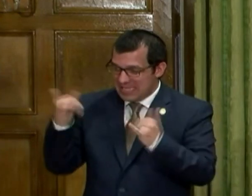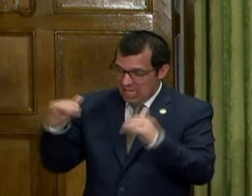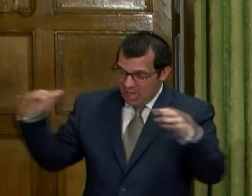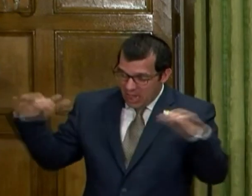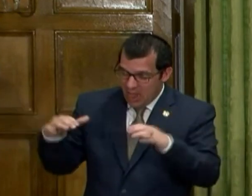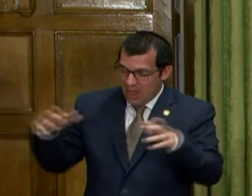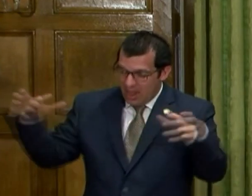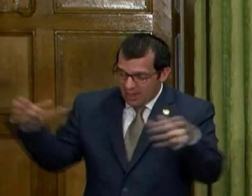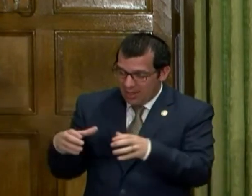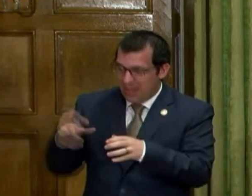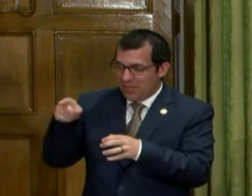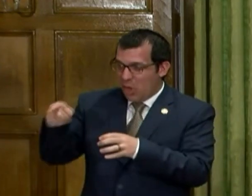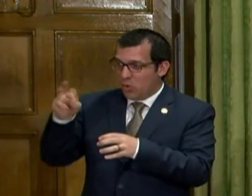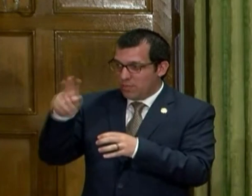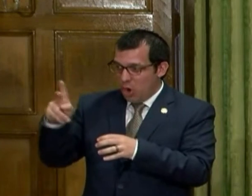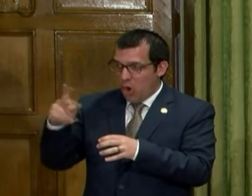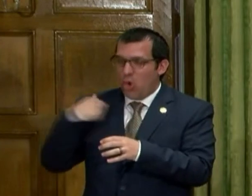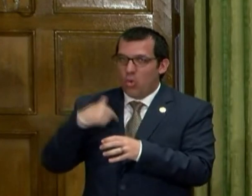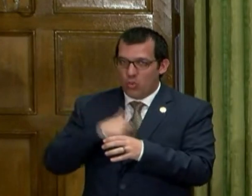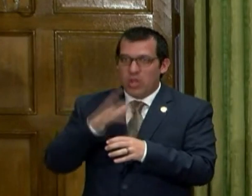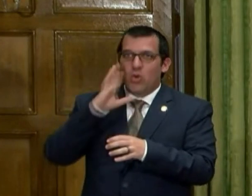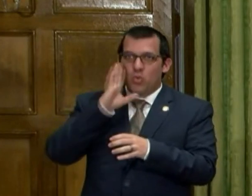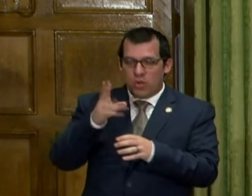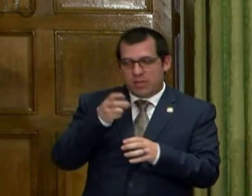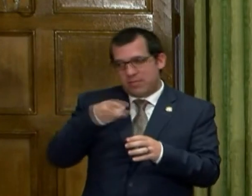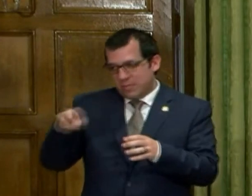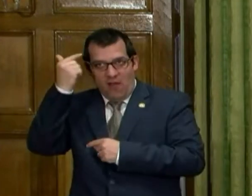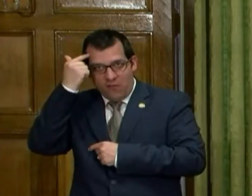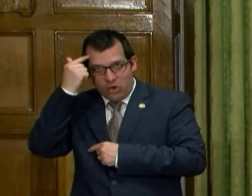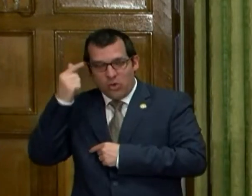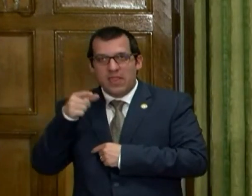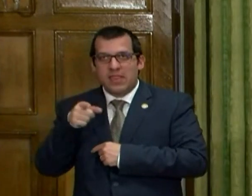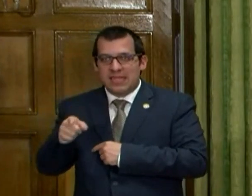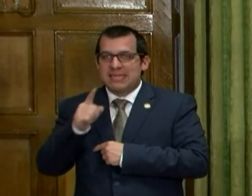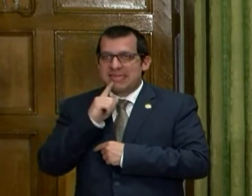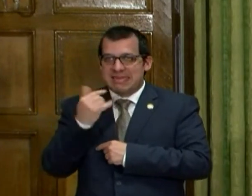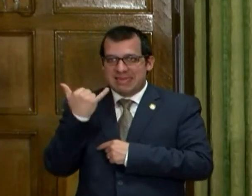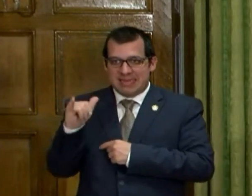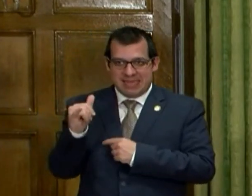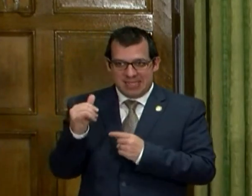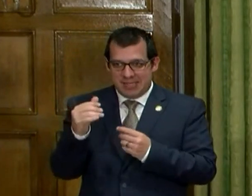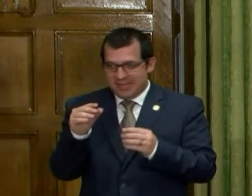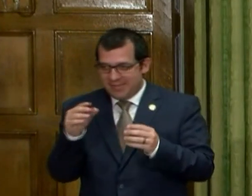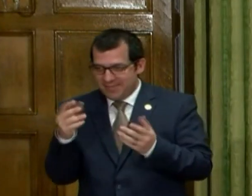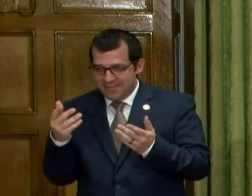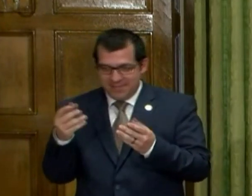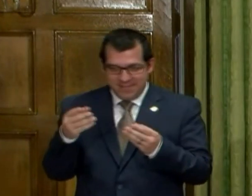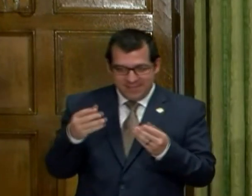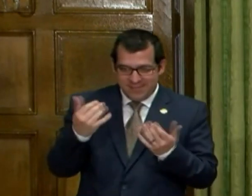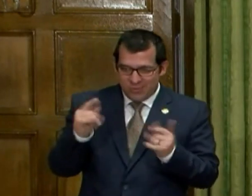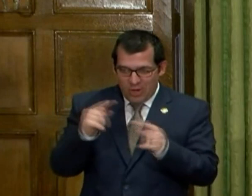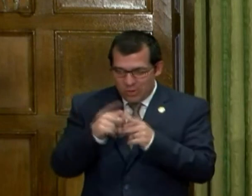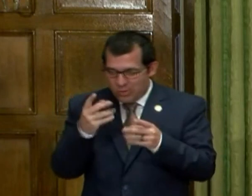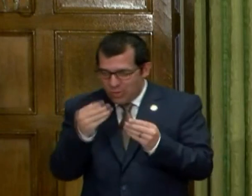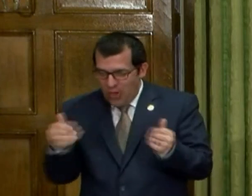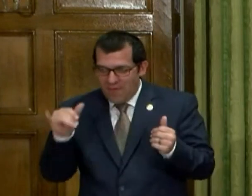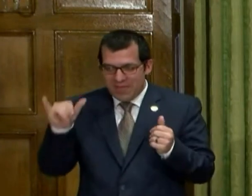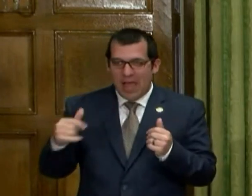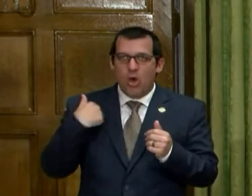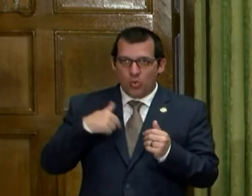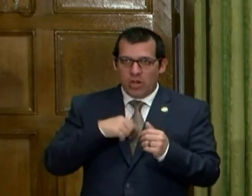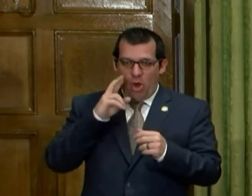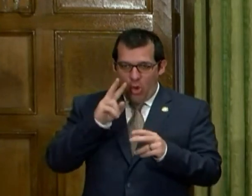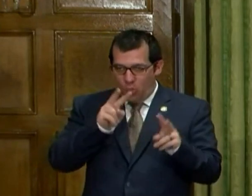inadequate social distancing, we'll pivot and make new recommendations. Very fluid situation, but we are staying on top of the